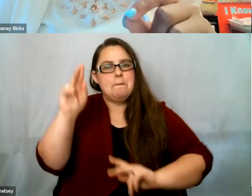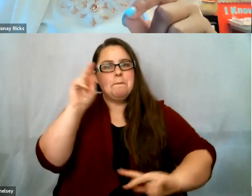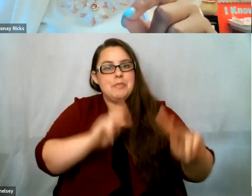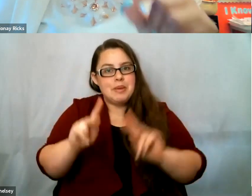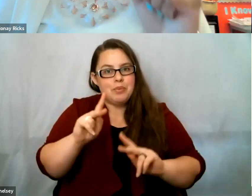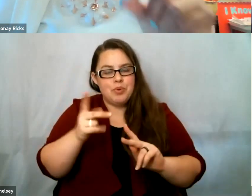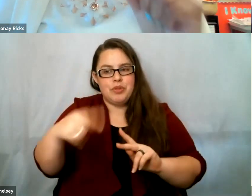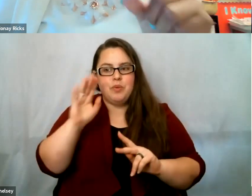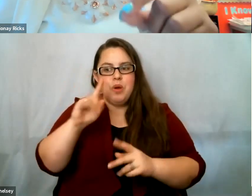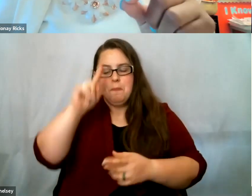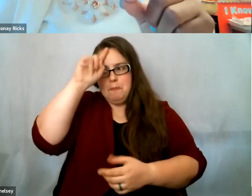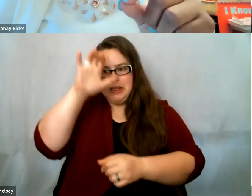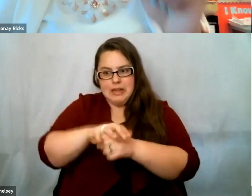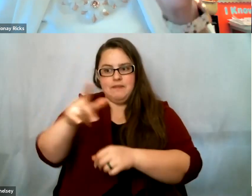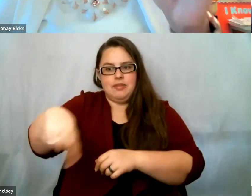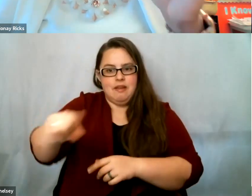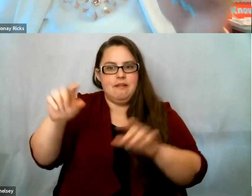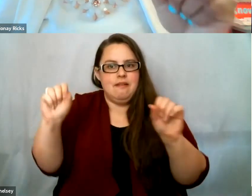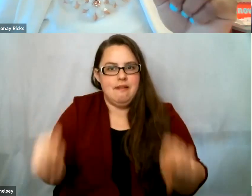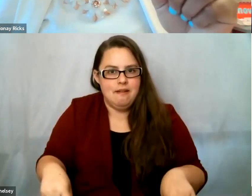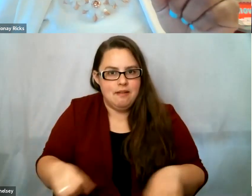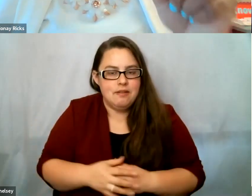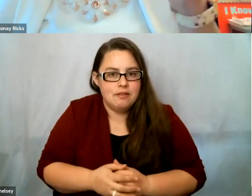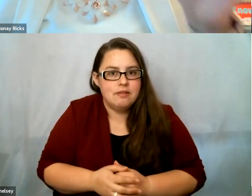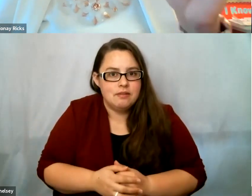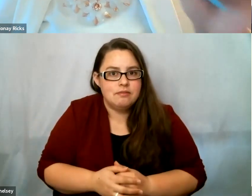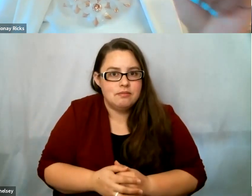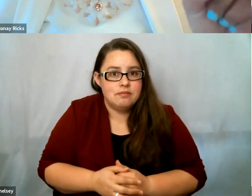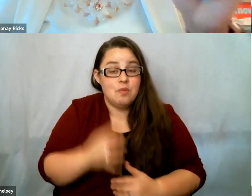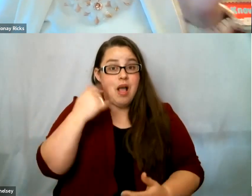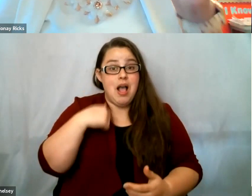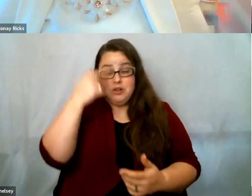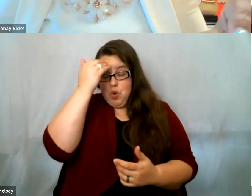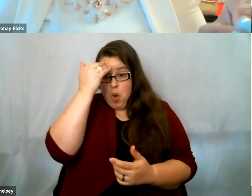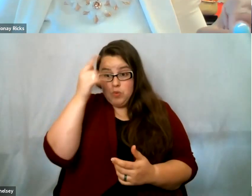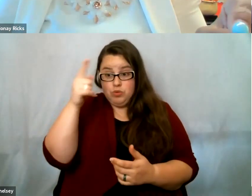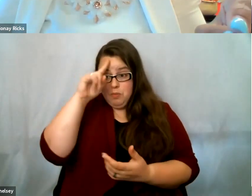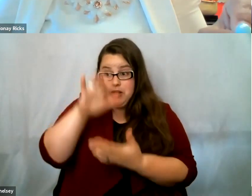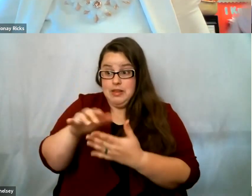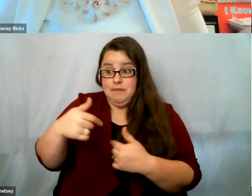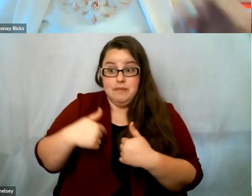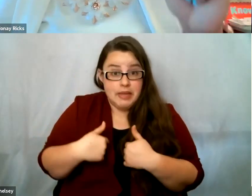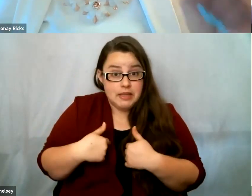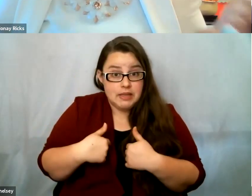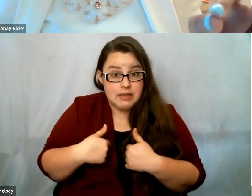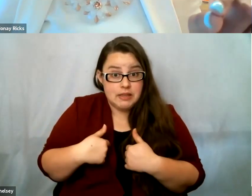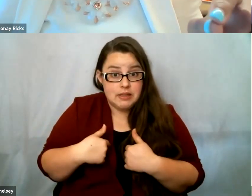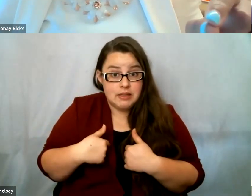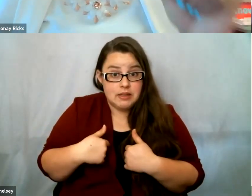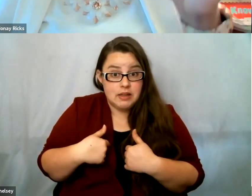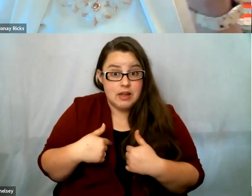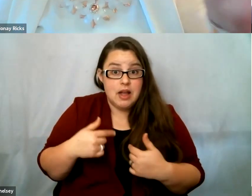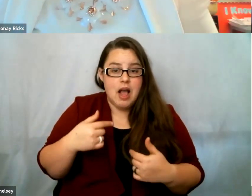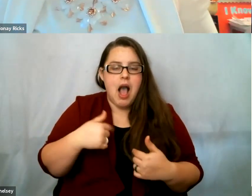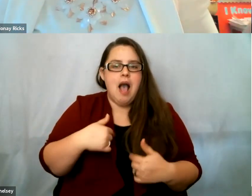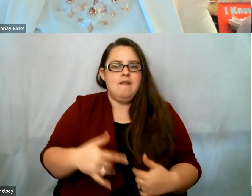believe in them. Because when I know that you believe in me, I feel